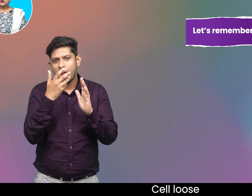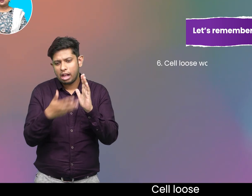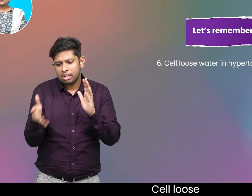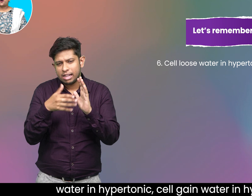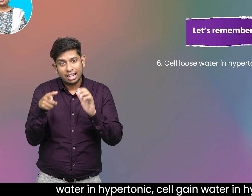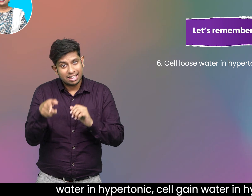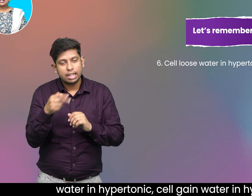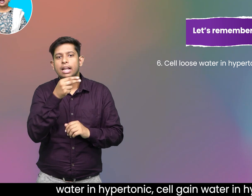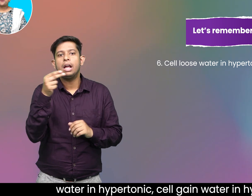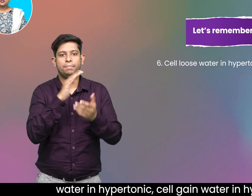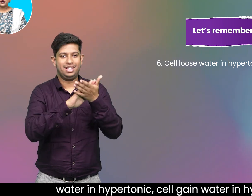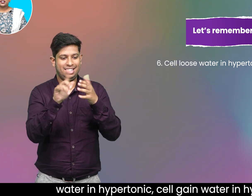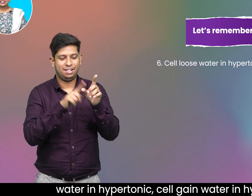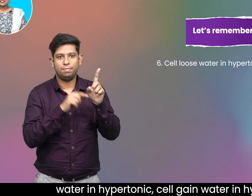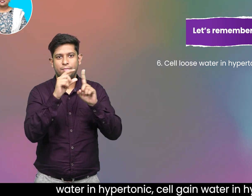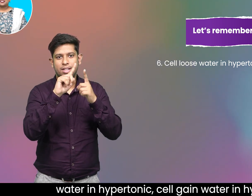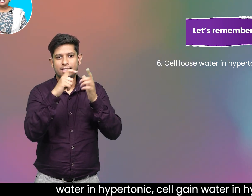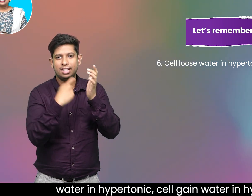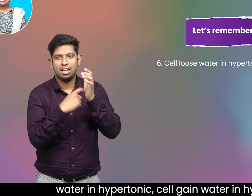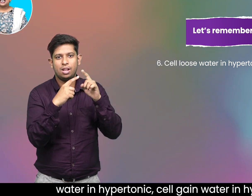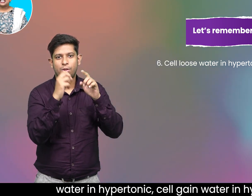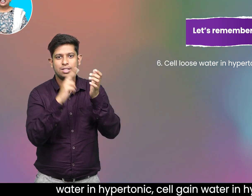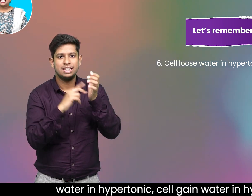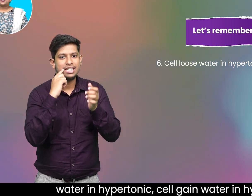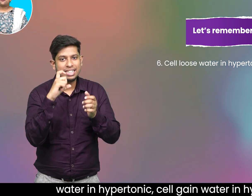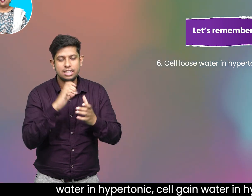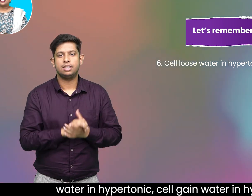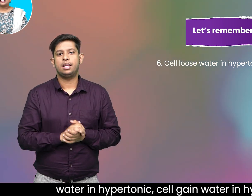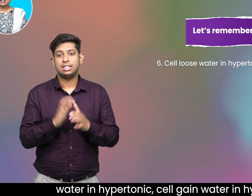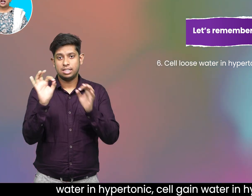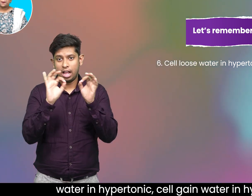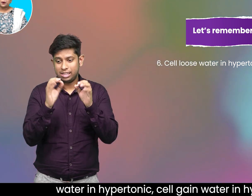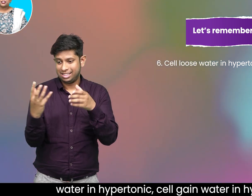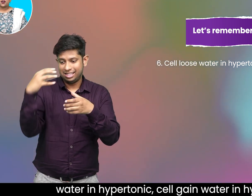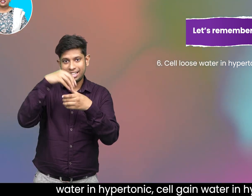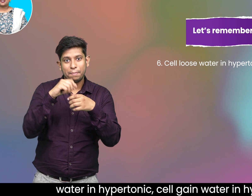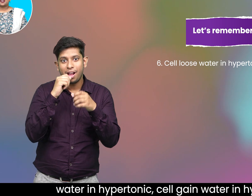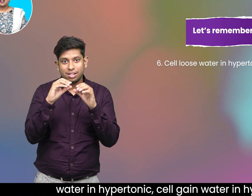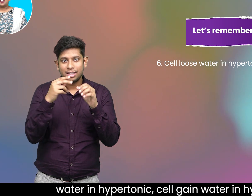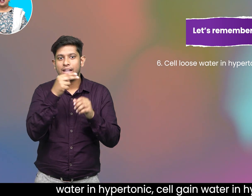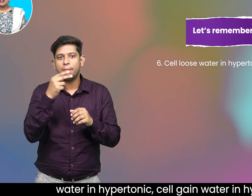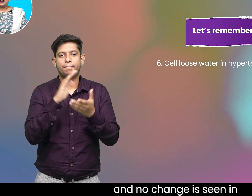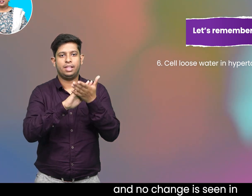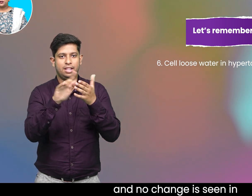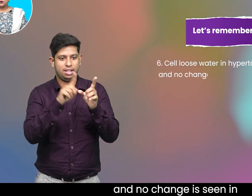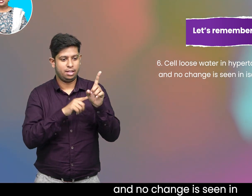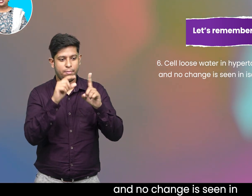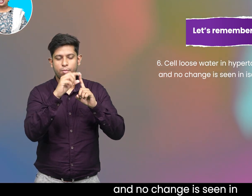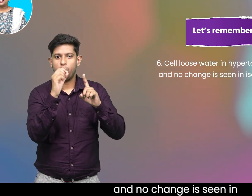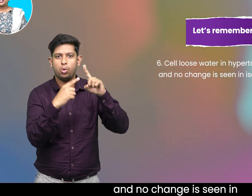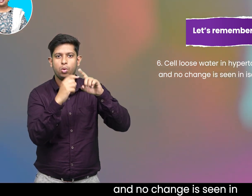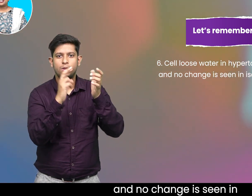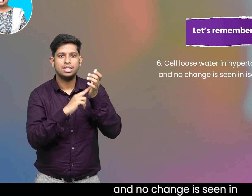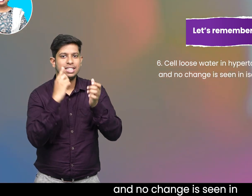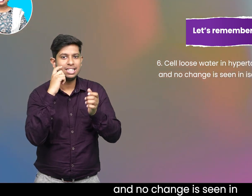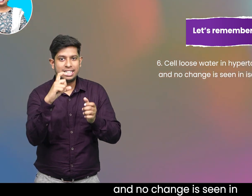Cell lose water in hypertonic, cell gain water in hypotonic, and no